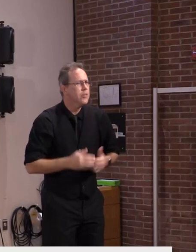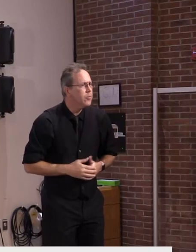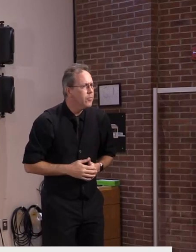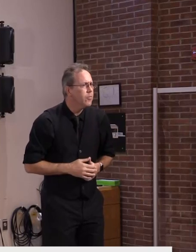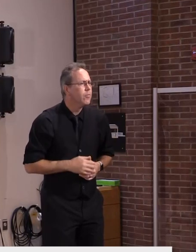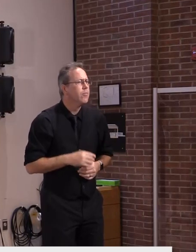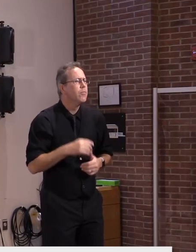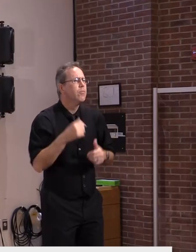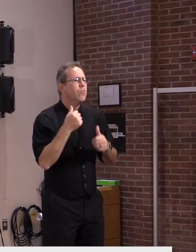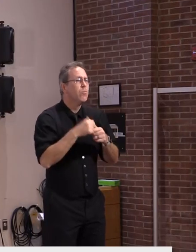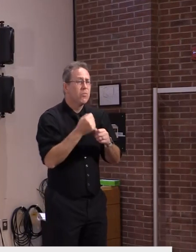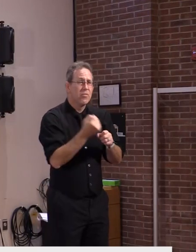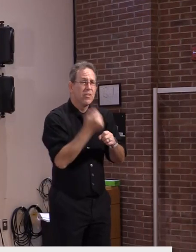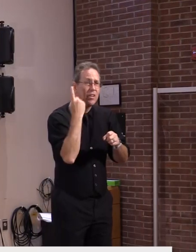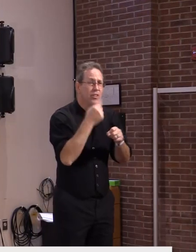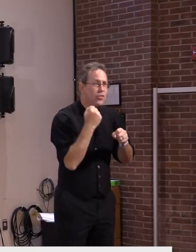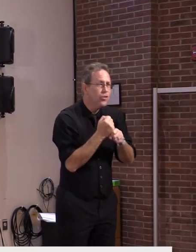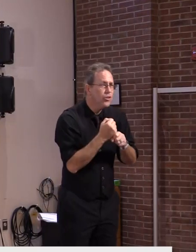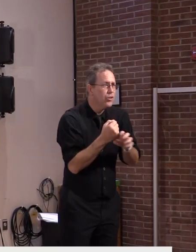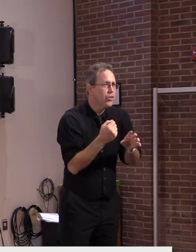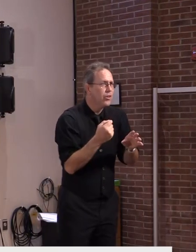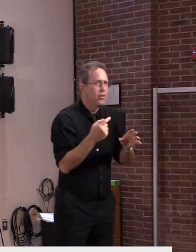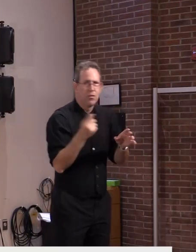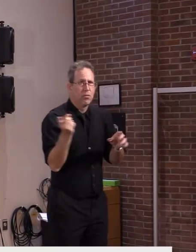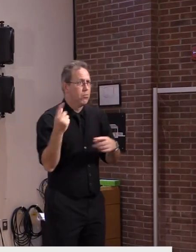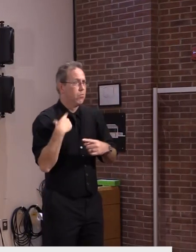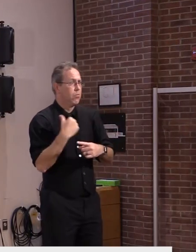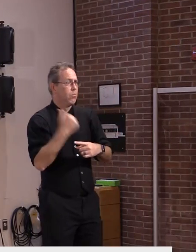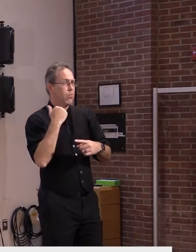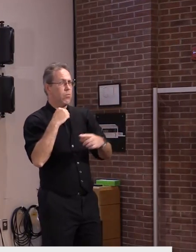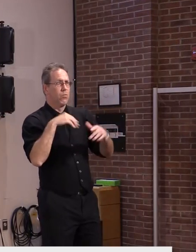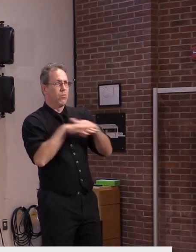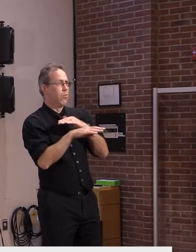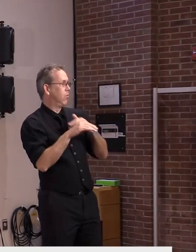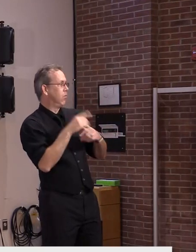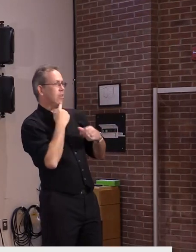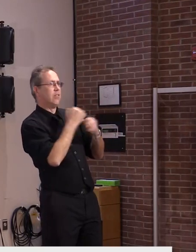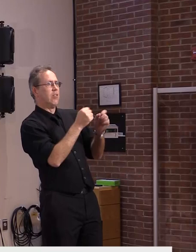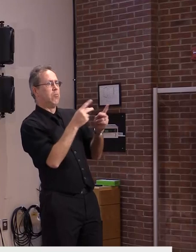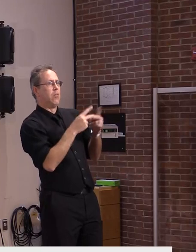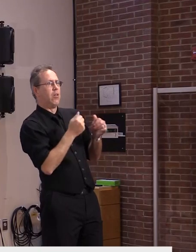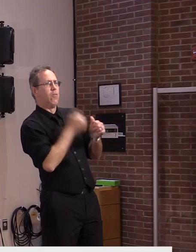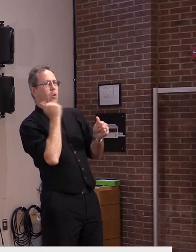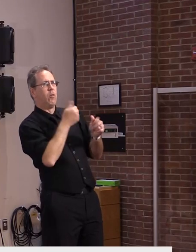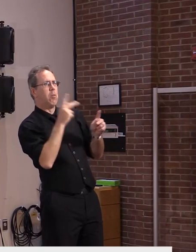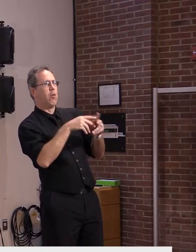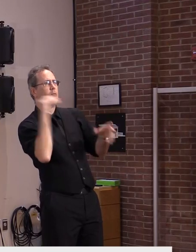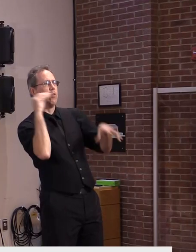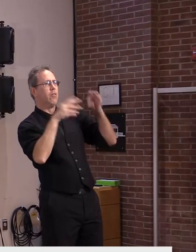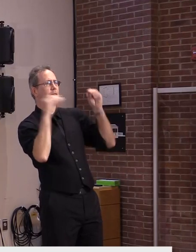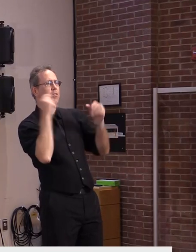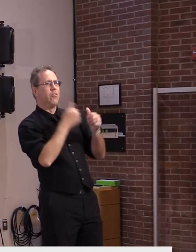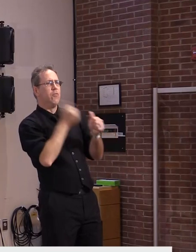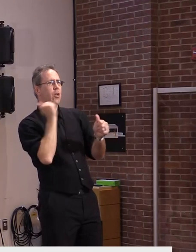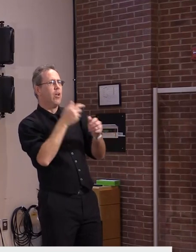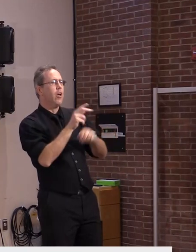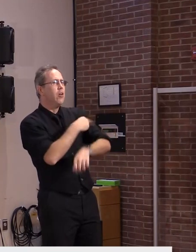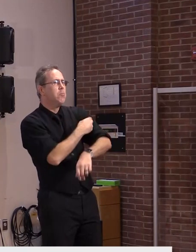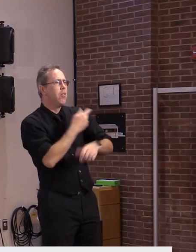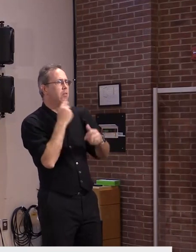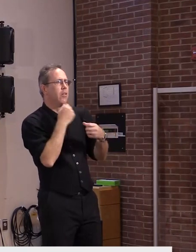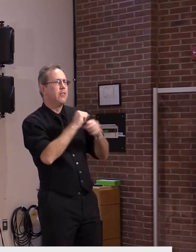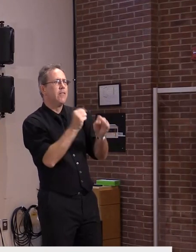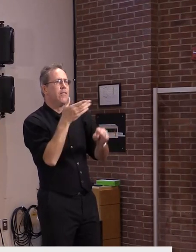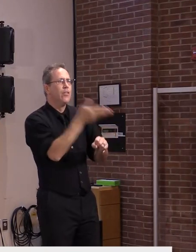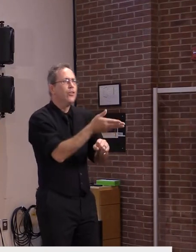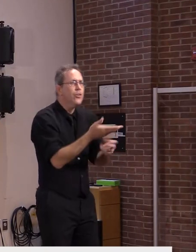they didn't want to even go near a hospital, thinking that was not a safe place to be. Fortunately, it turned out to be one of the safest places to be